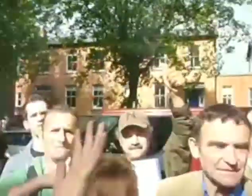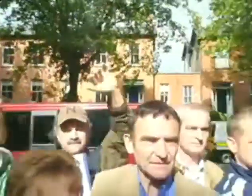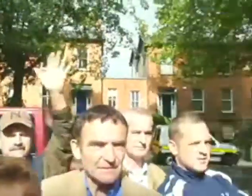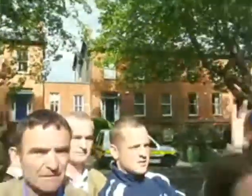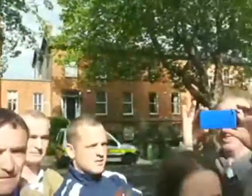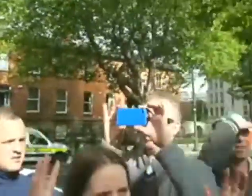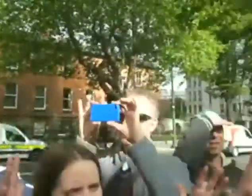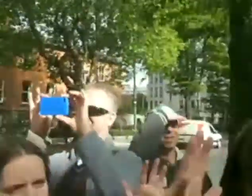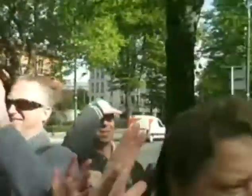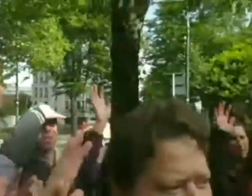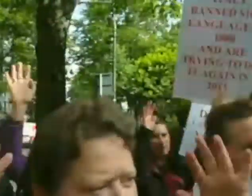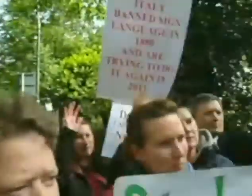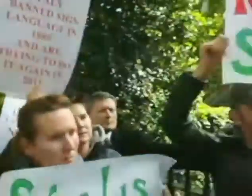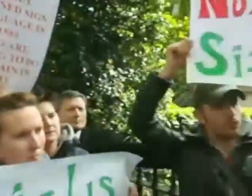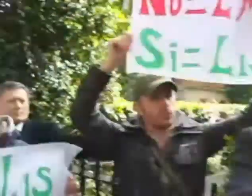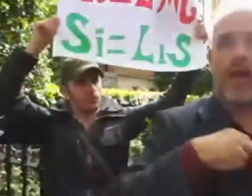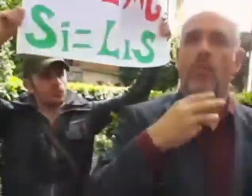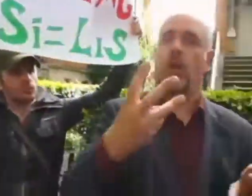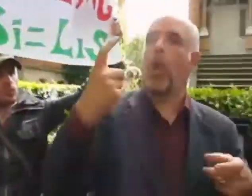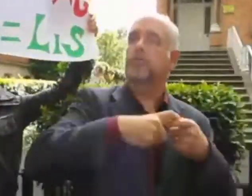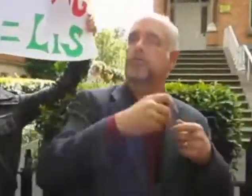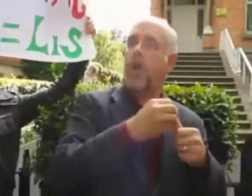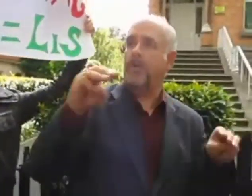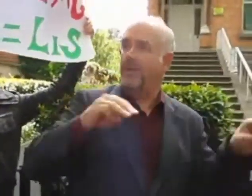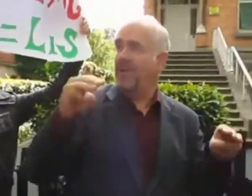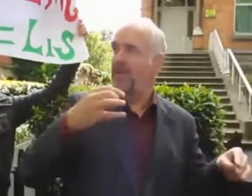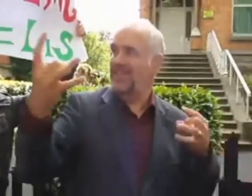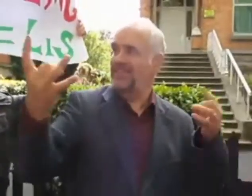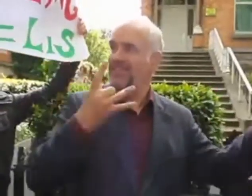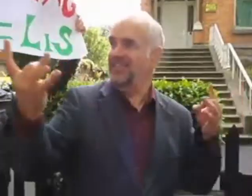But like this, we would just feel that the face wouldn't be safe. Like, you know, the idea was we were coming face